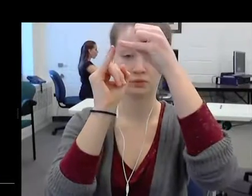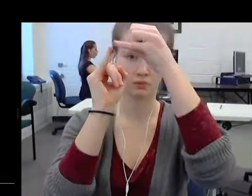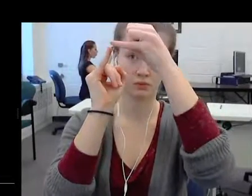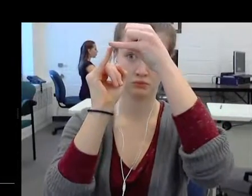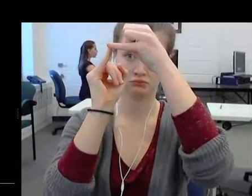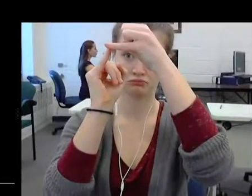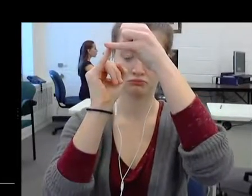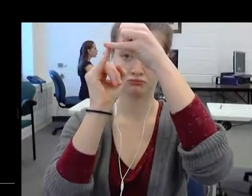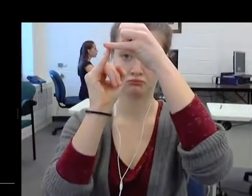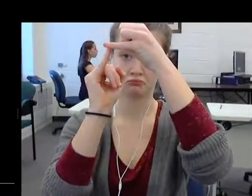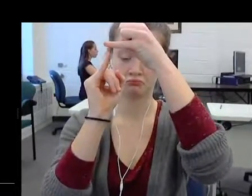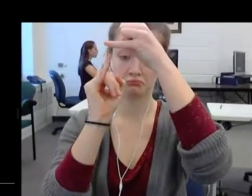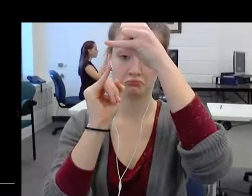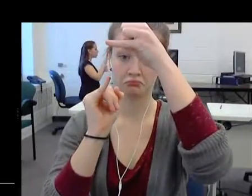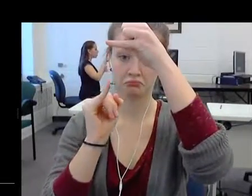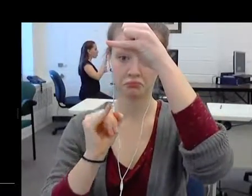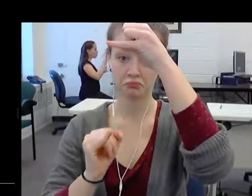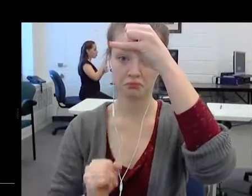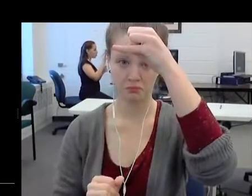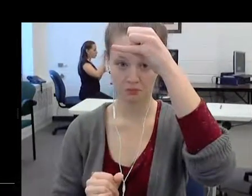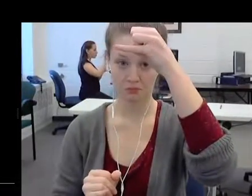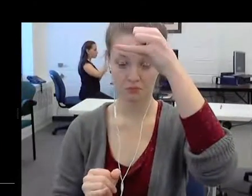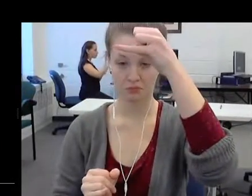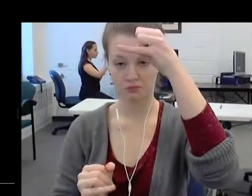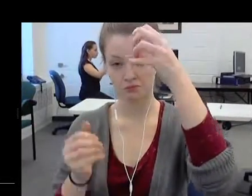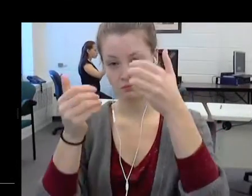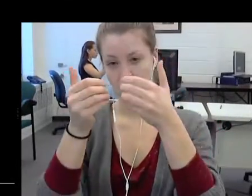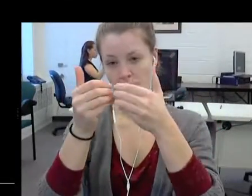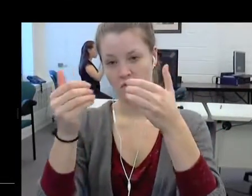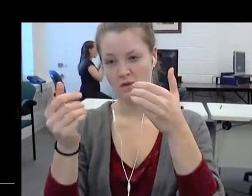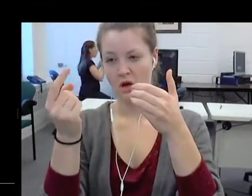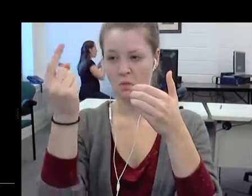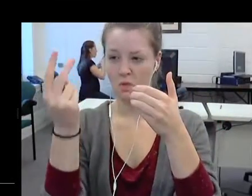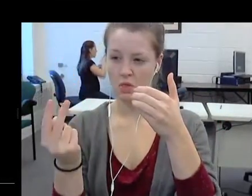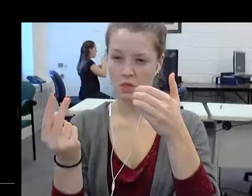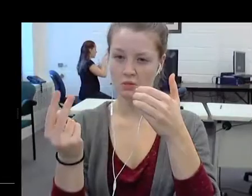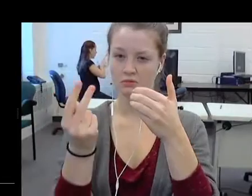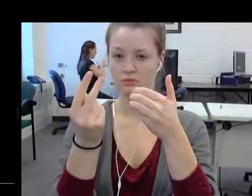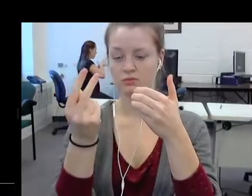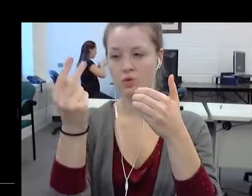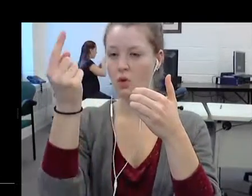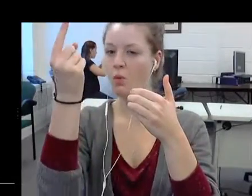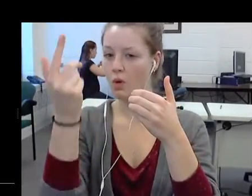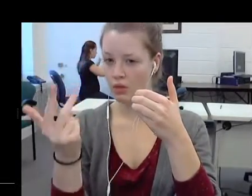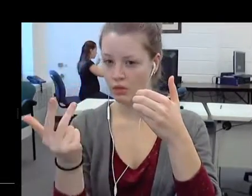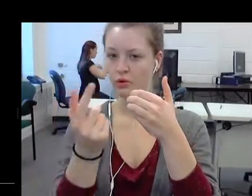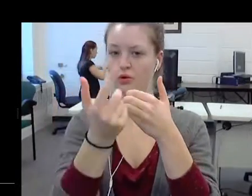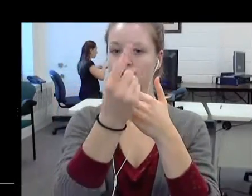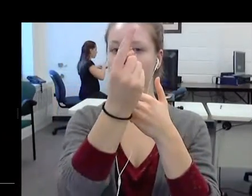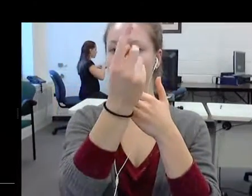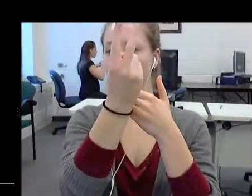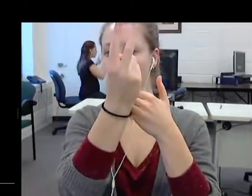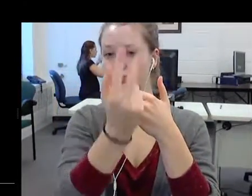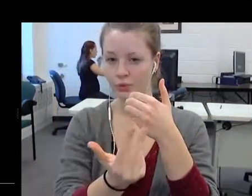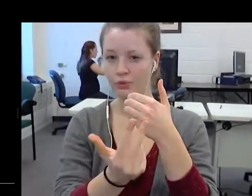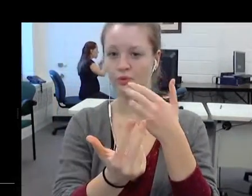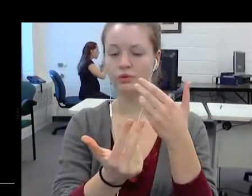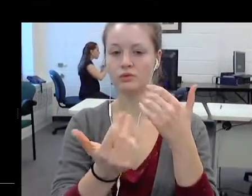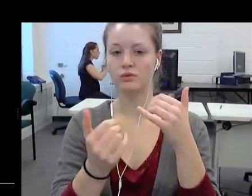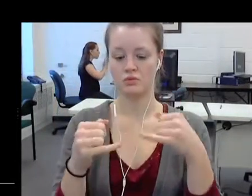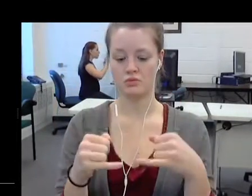divide the paper into about 1/3 and 2/3. And then at the bottom of the page, we'll make another line,